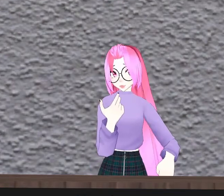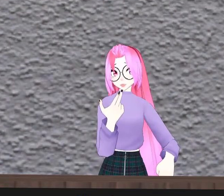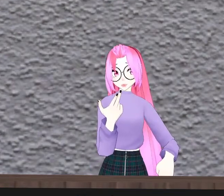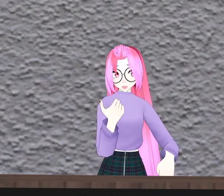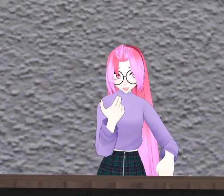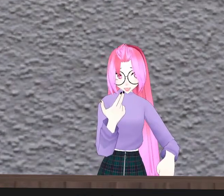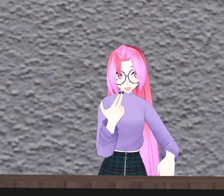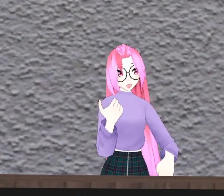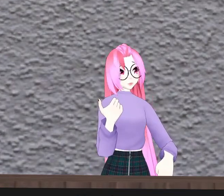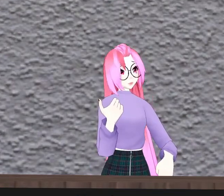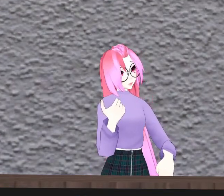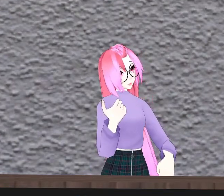13,